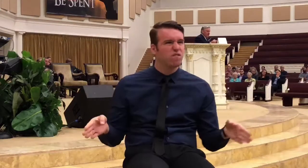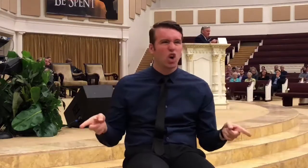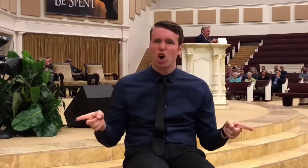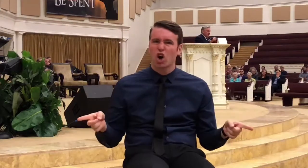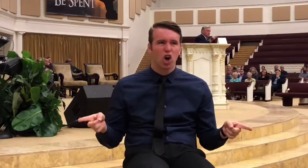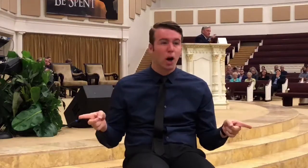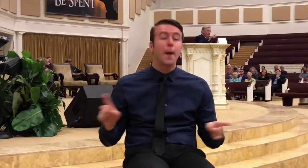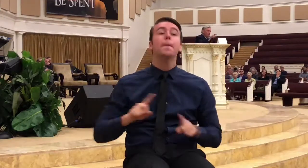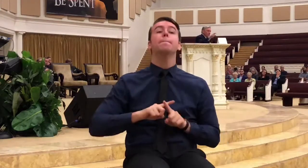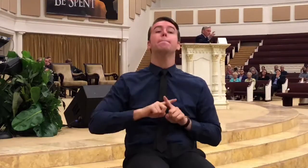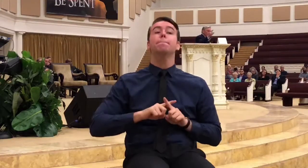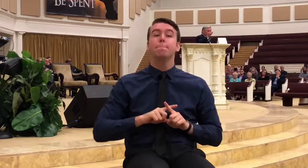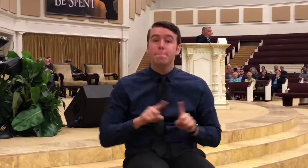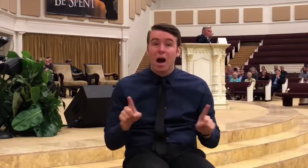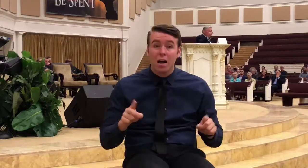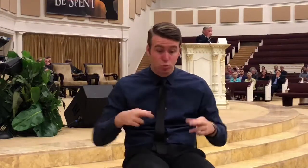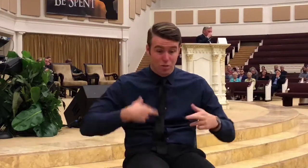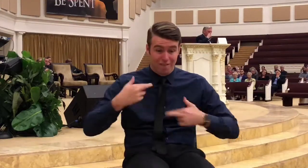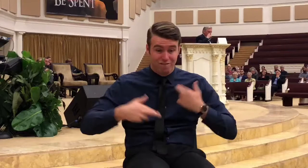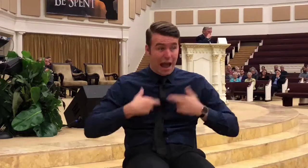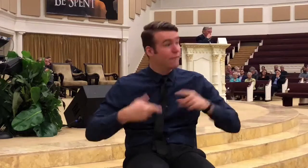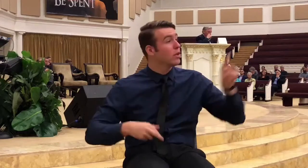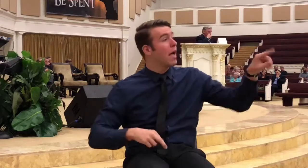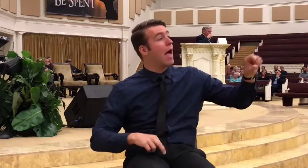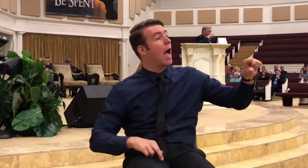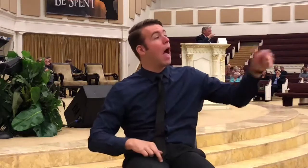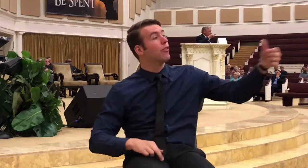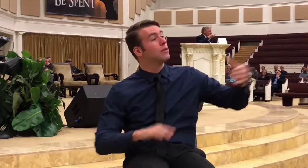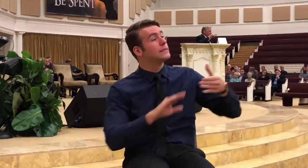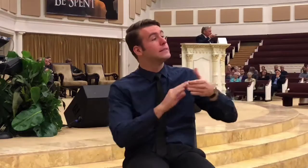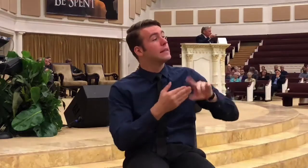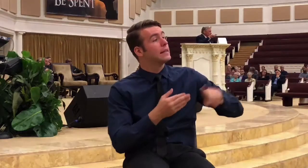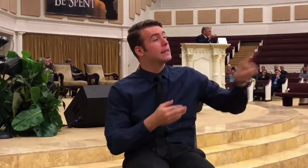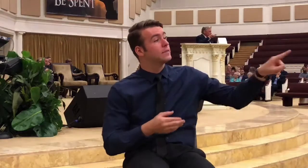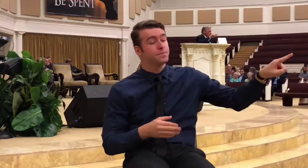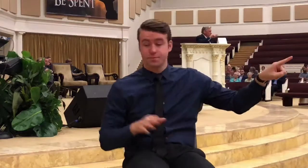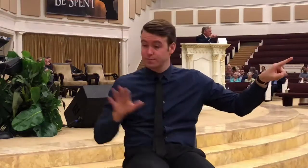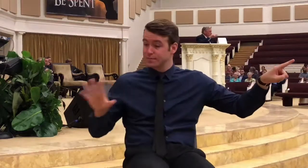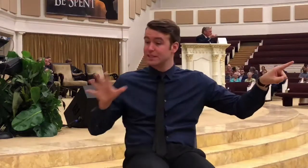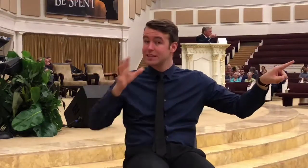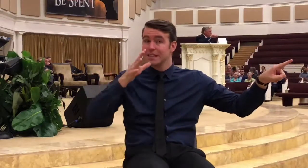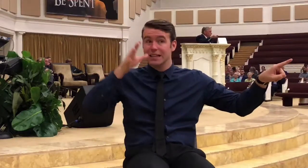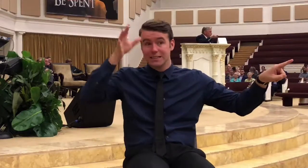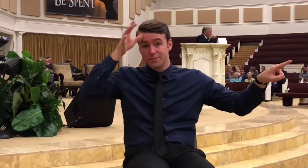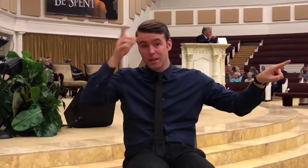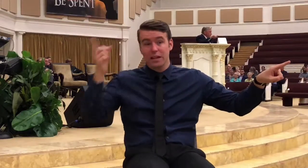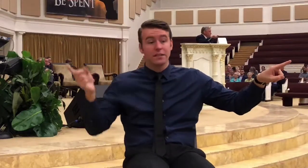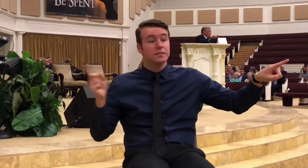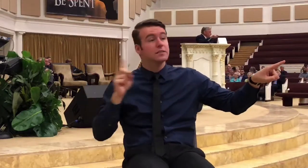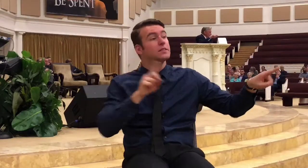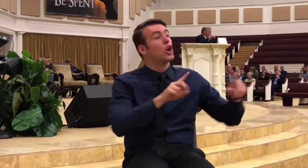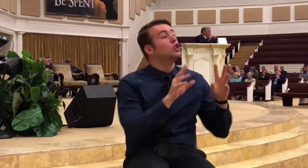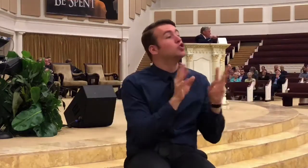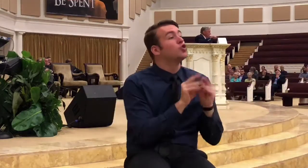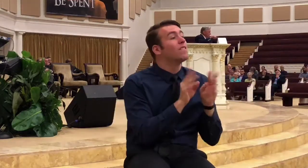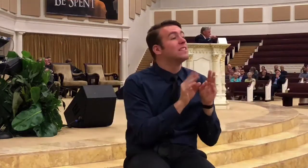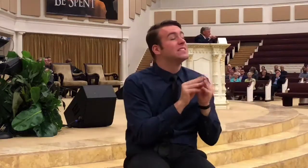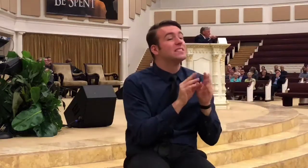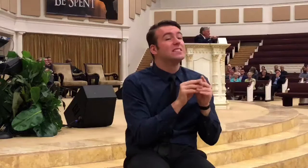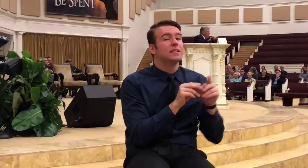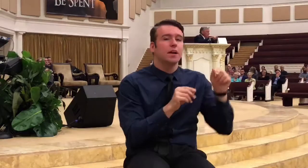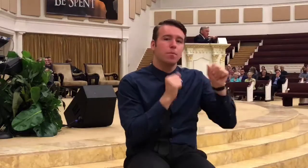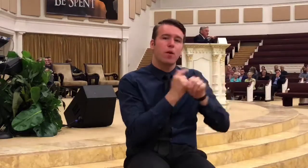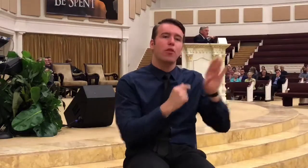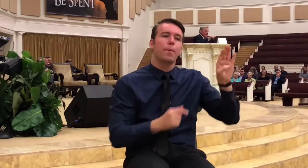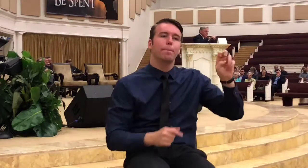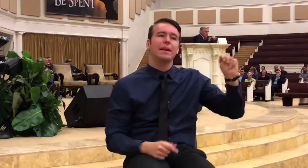but that there was a revival going on in another city, and his parents took him for a series of services that this man, Brother